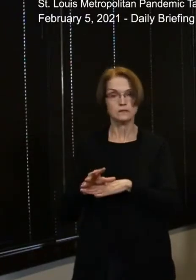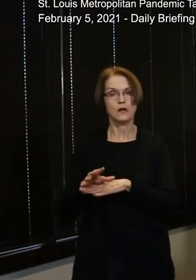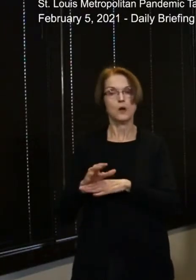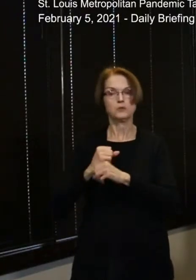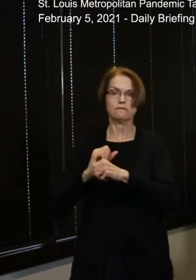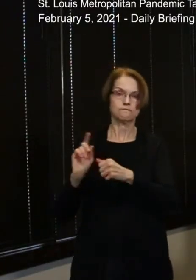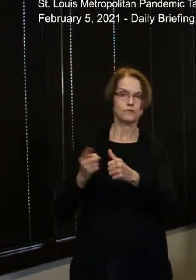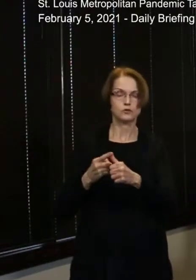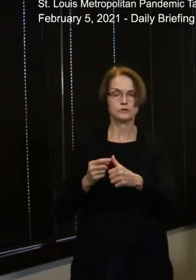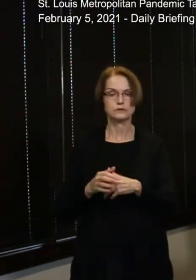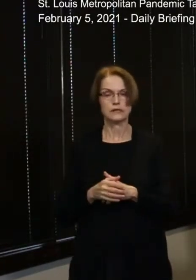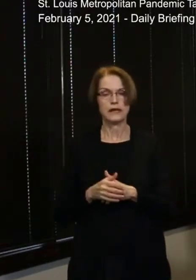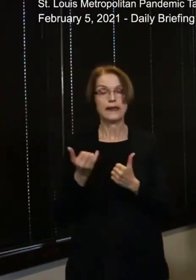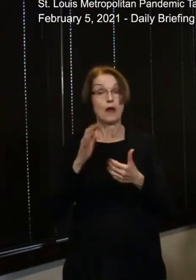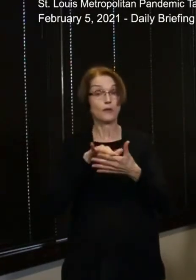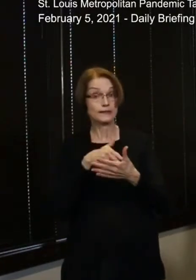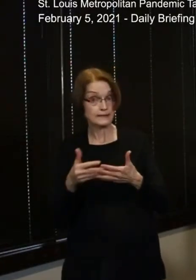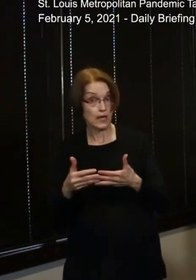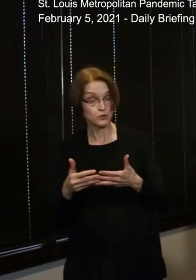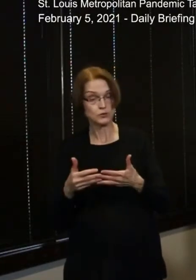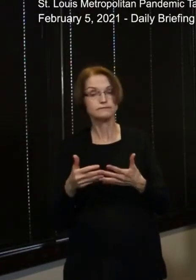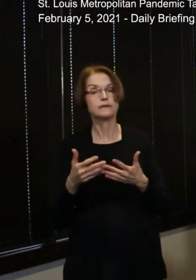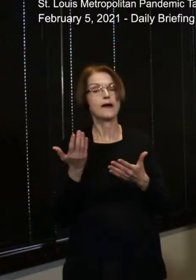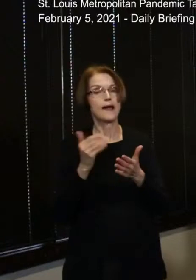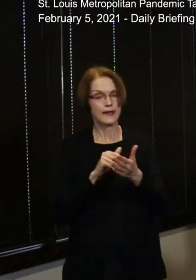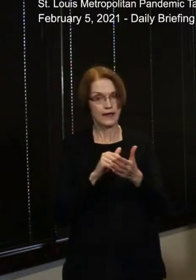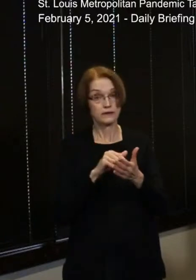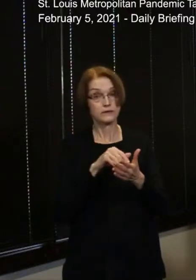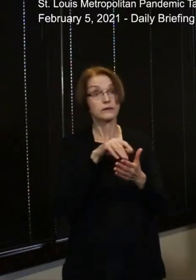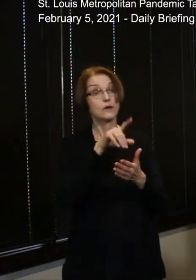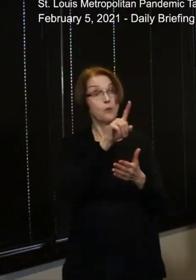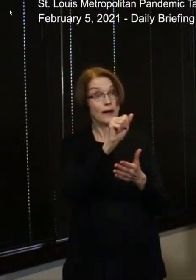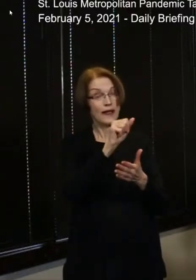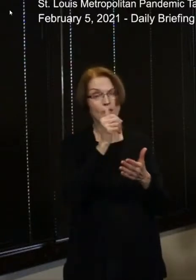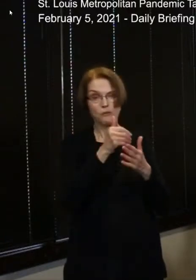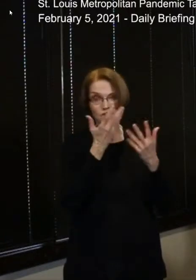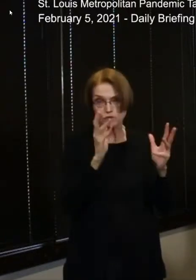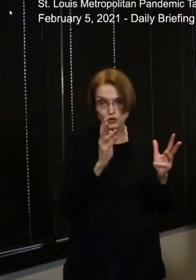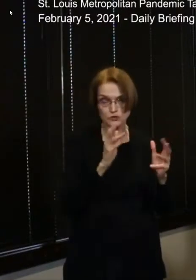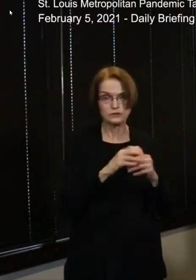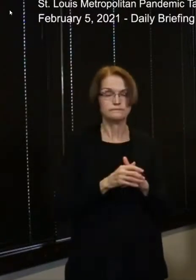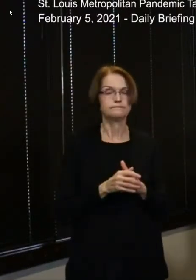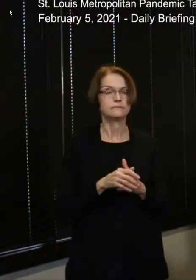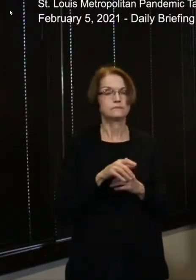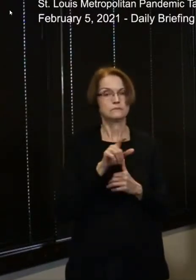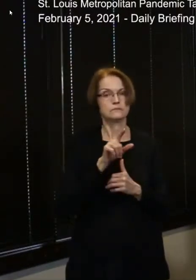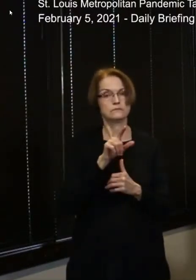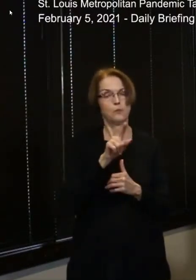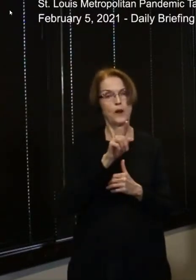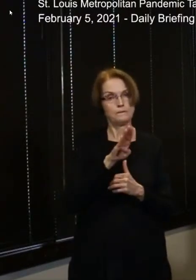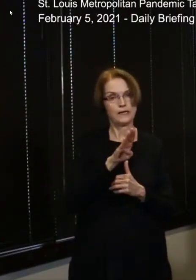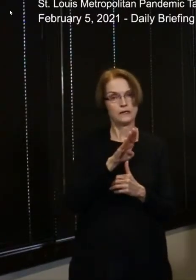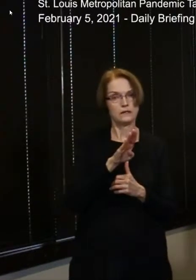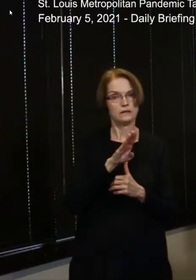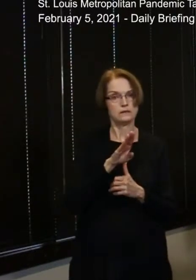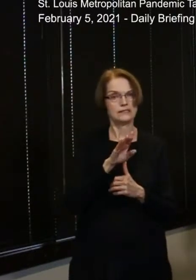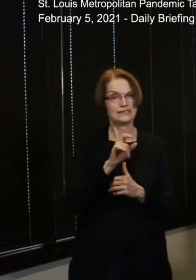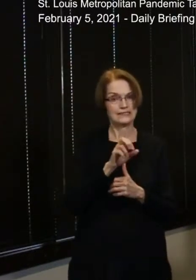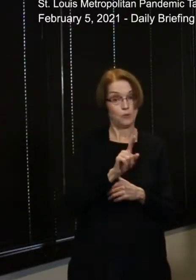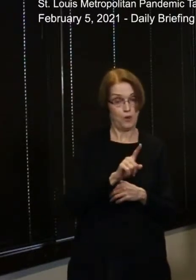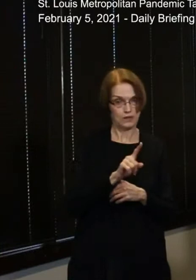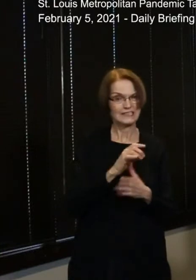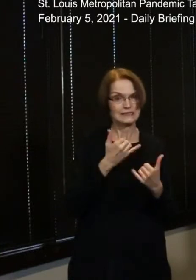we are with the schedule. Almost finished with that phase 1A. Still working on that 1B1